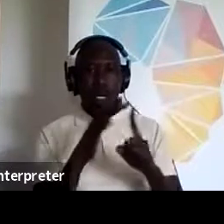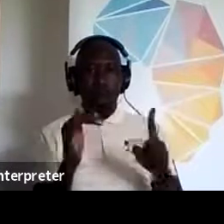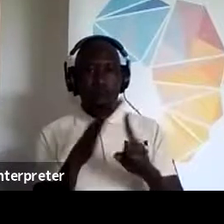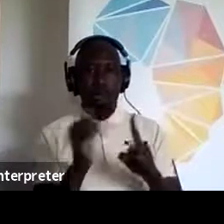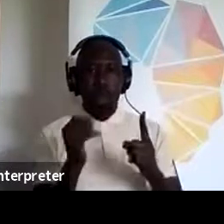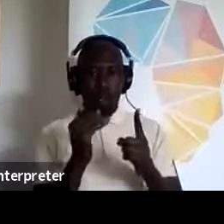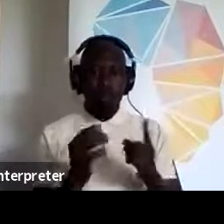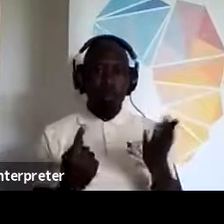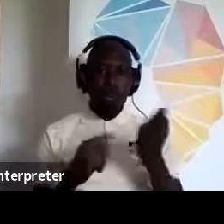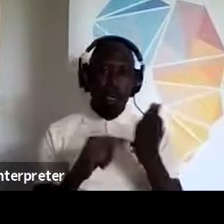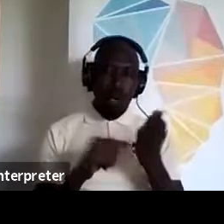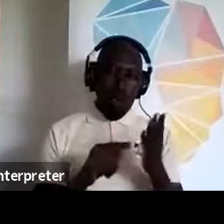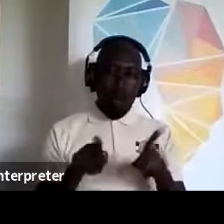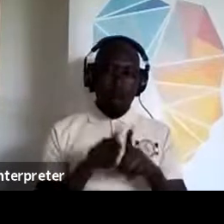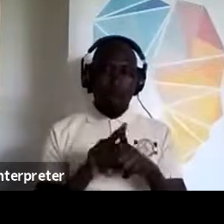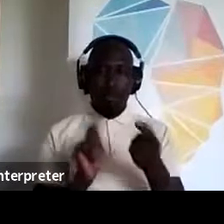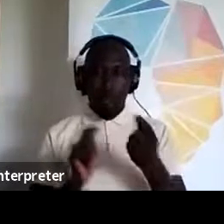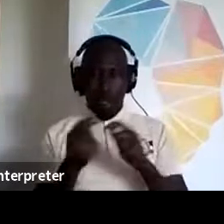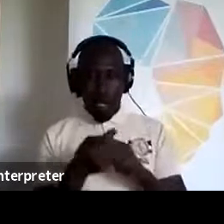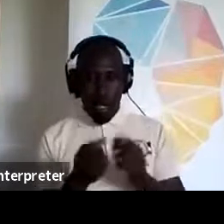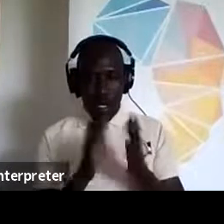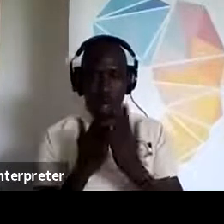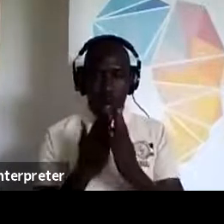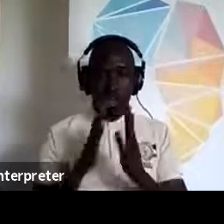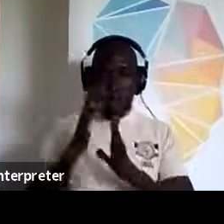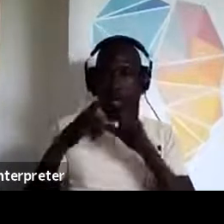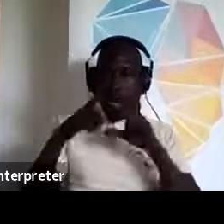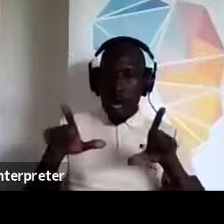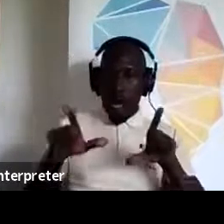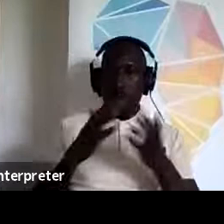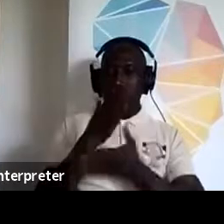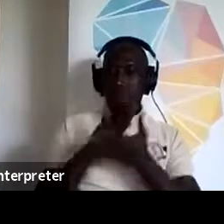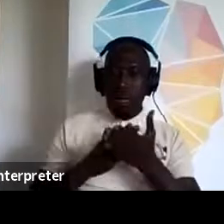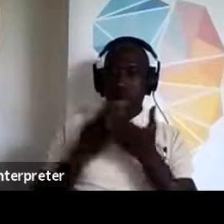these textbooks into sign language, some